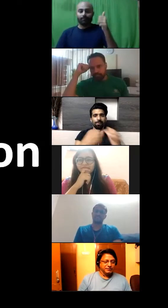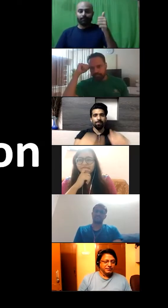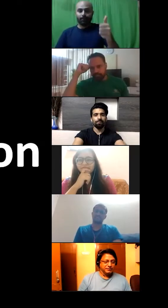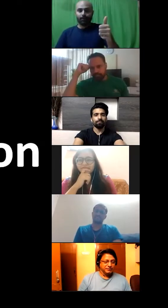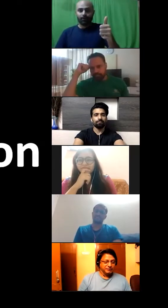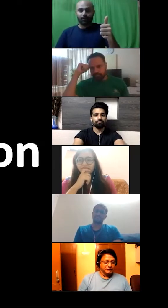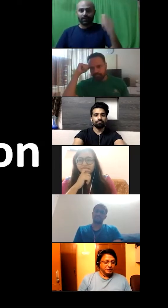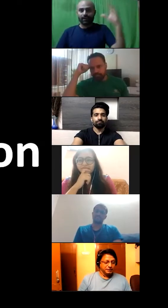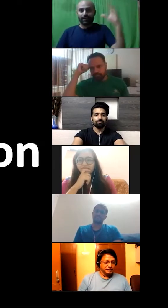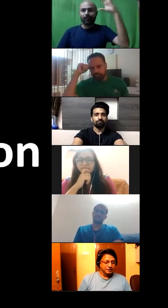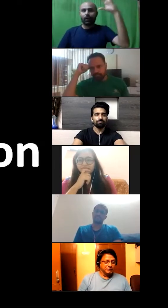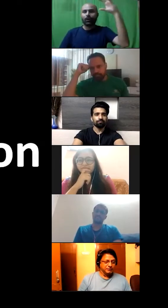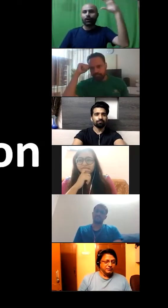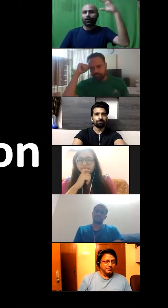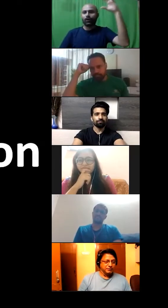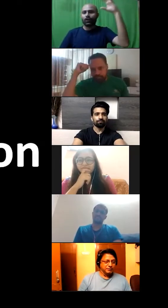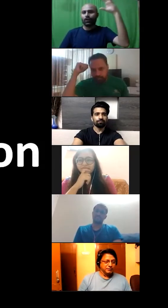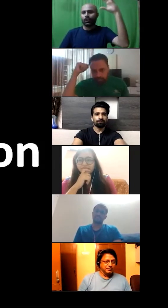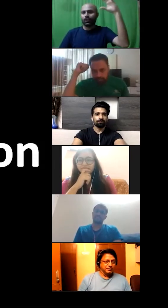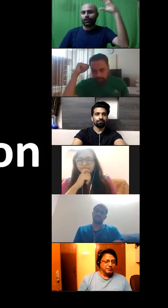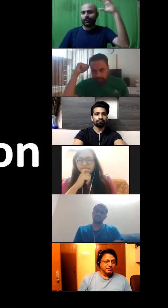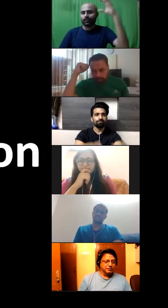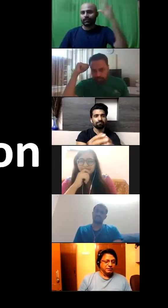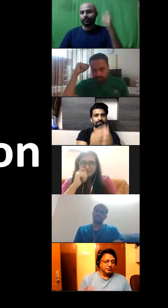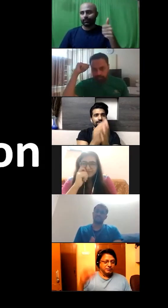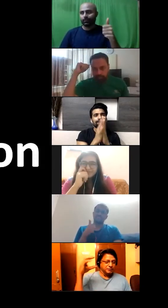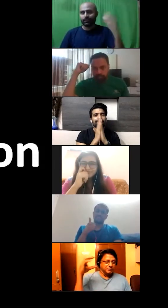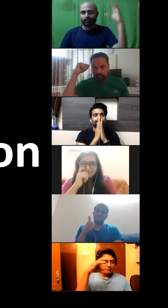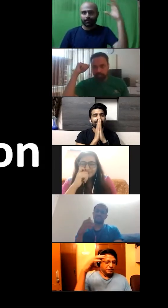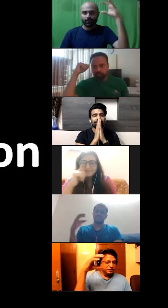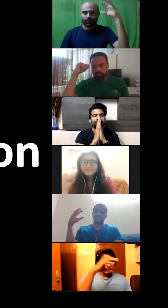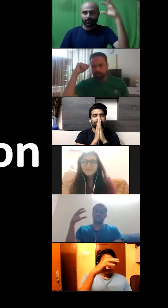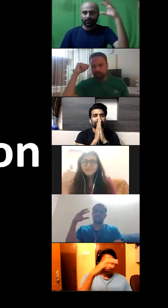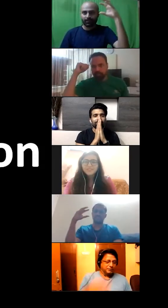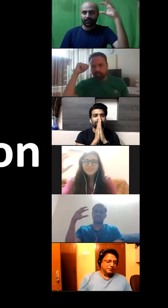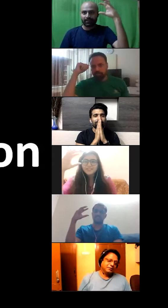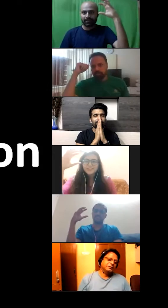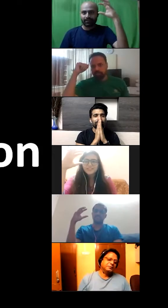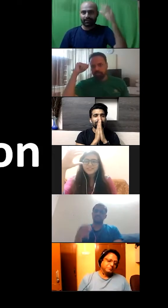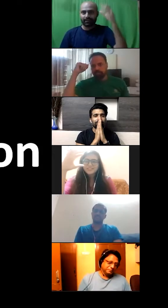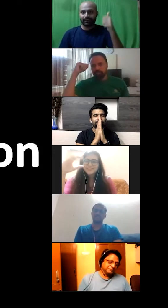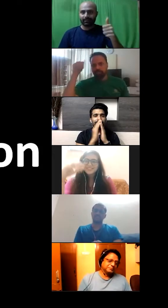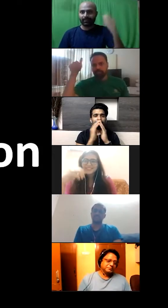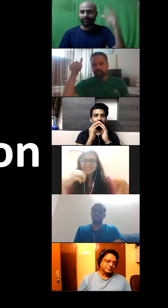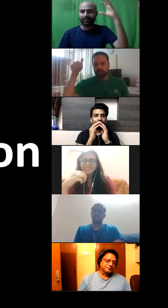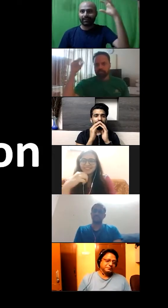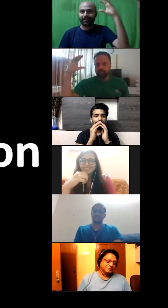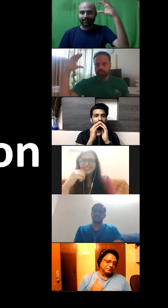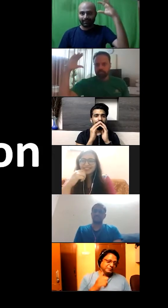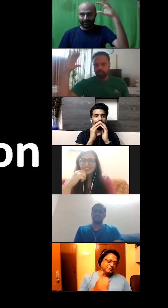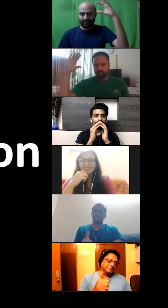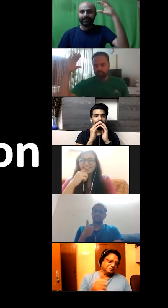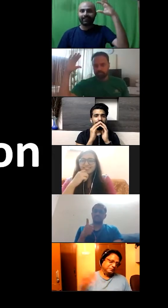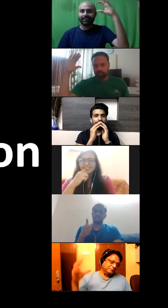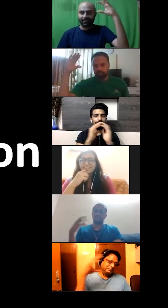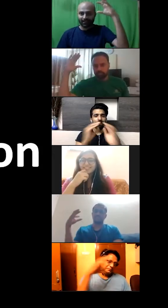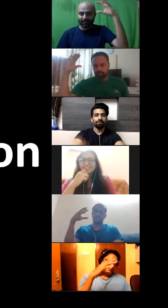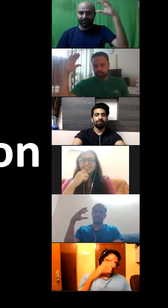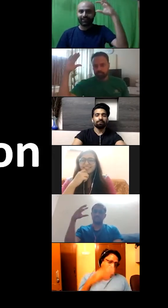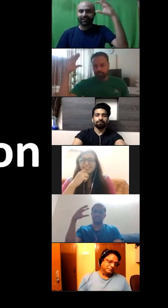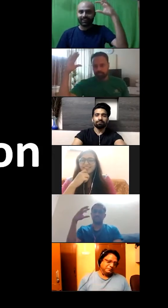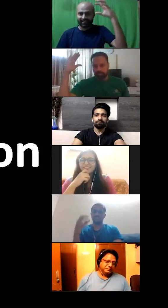Okay, one second. Yeah. Good afternoon. Good afternoon. Good afternoon.